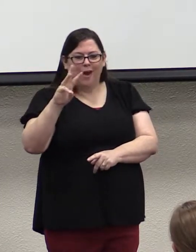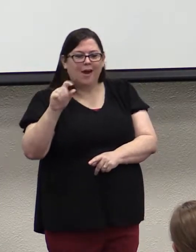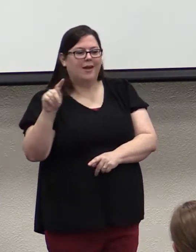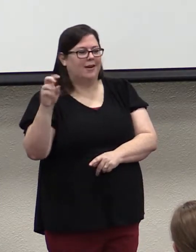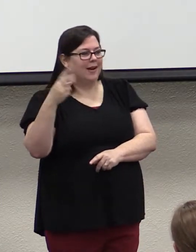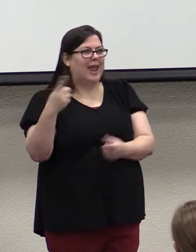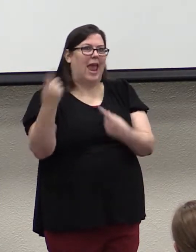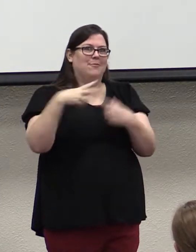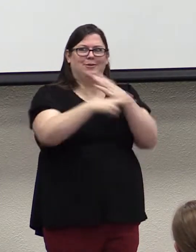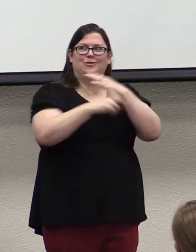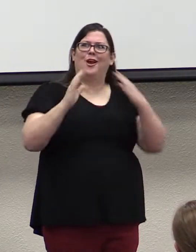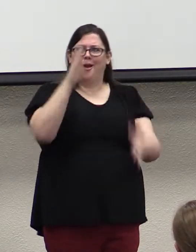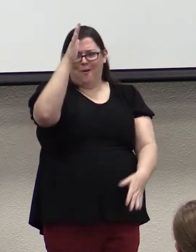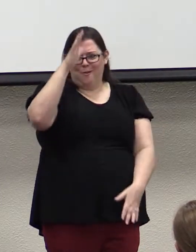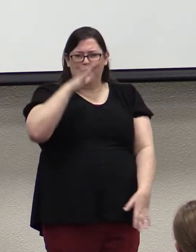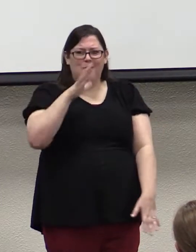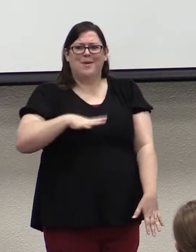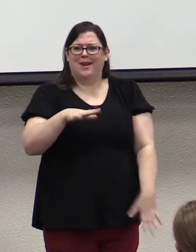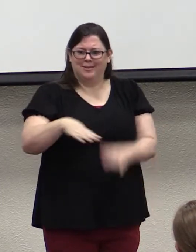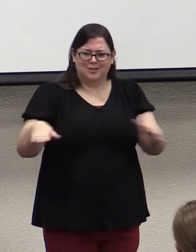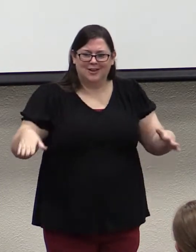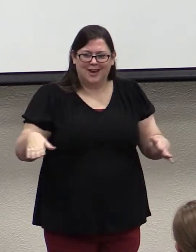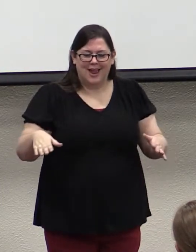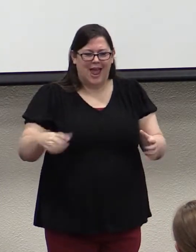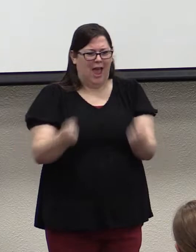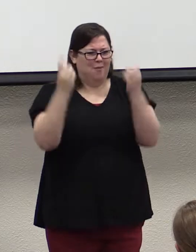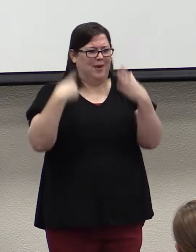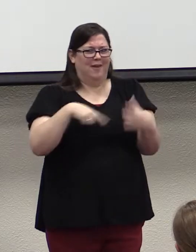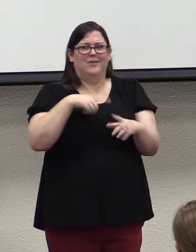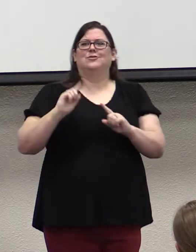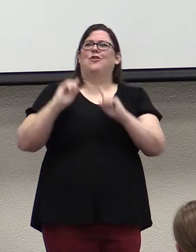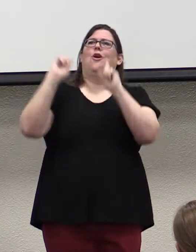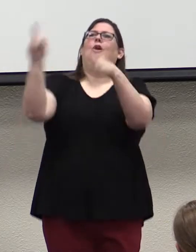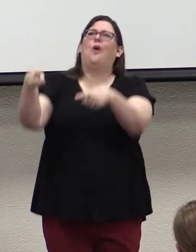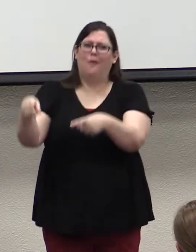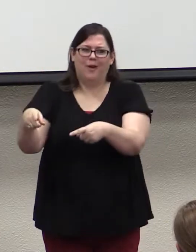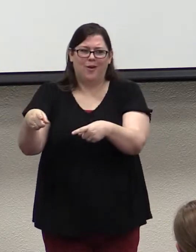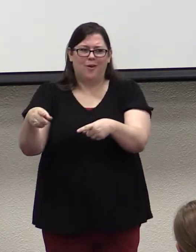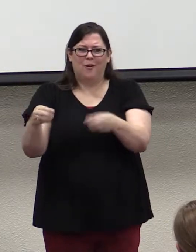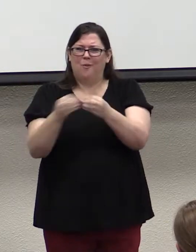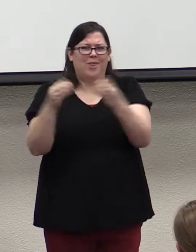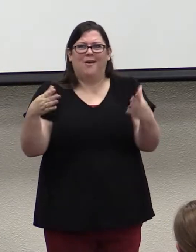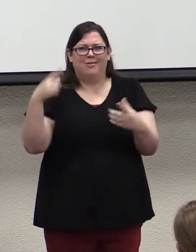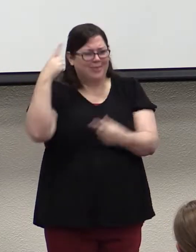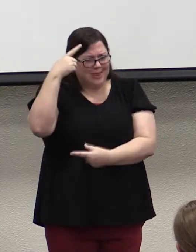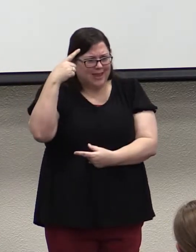How many of us are riding over to Shallow Water right now without even thinking twice?